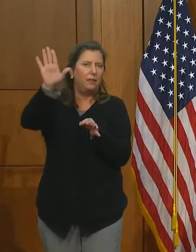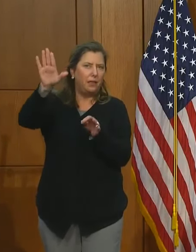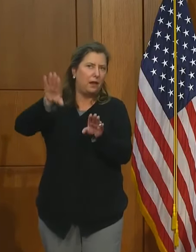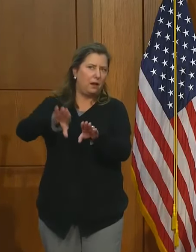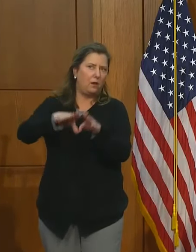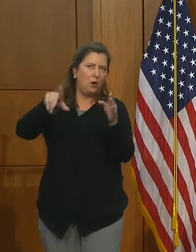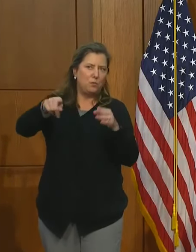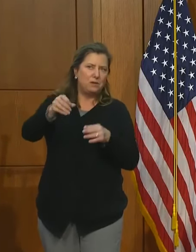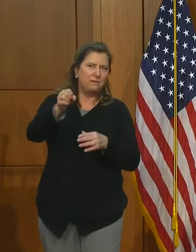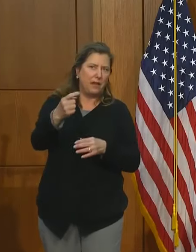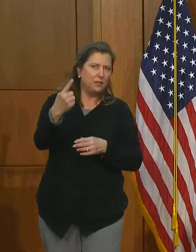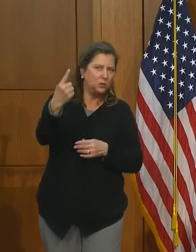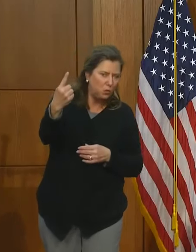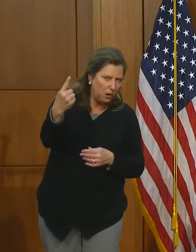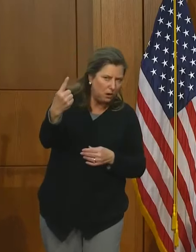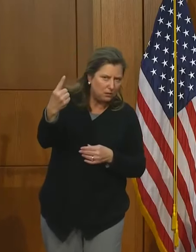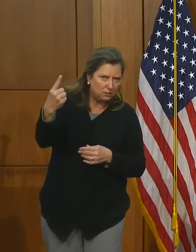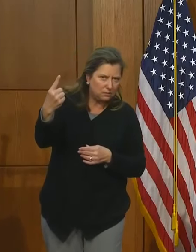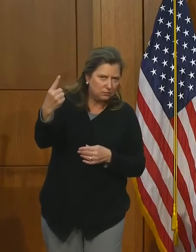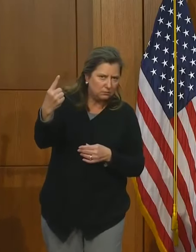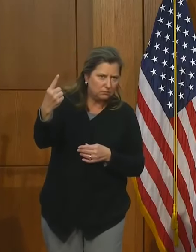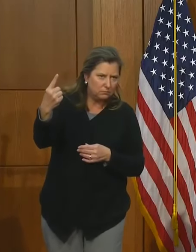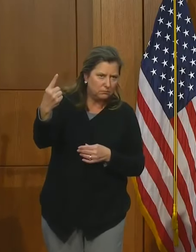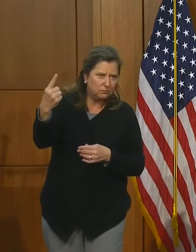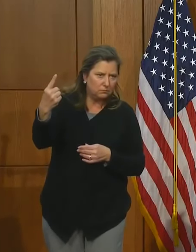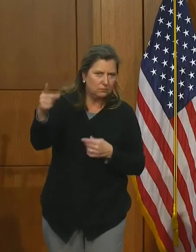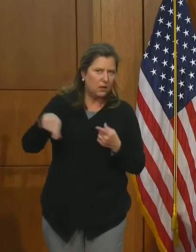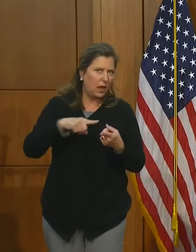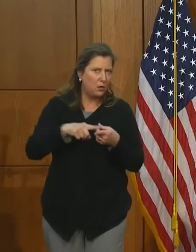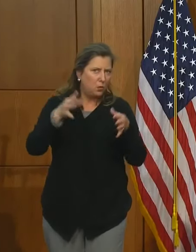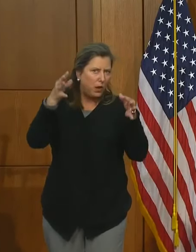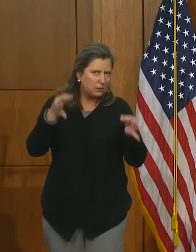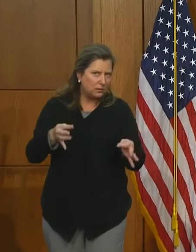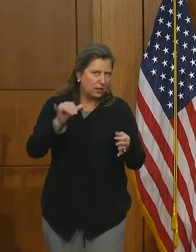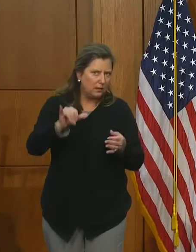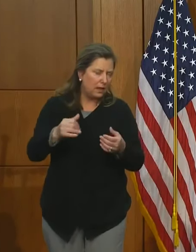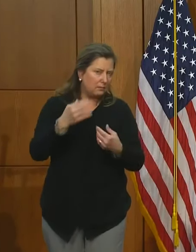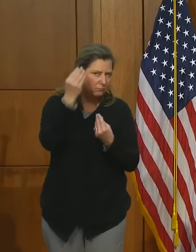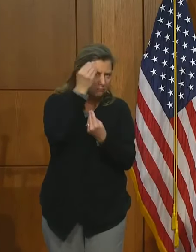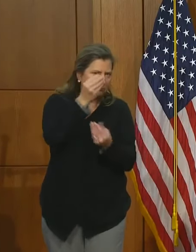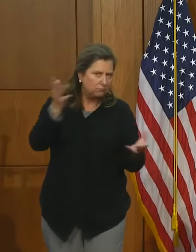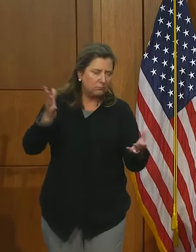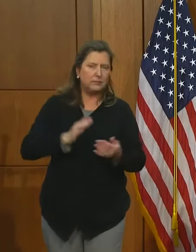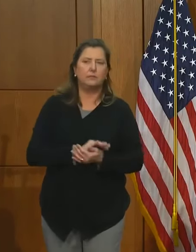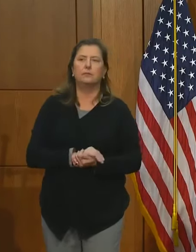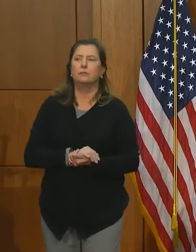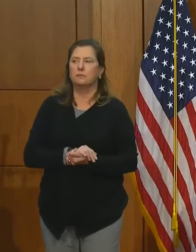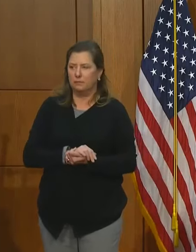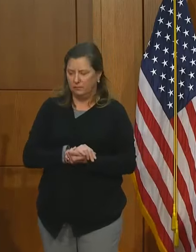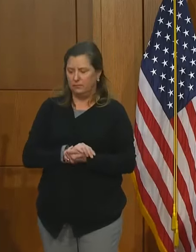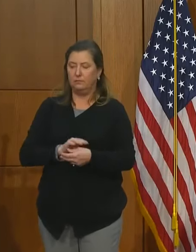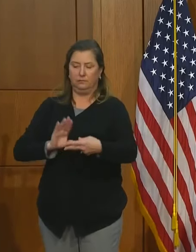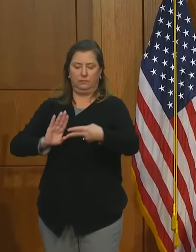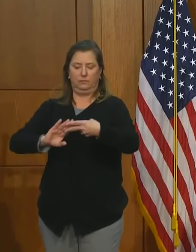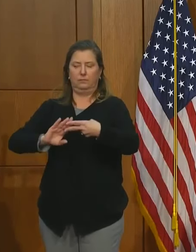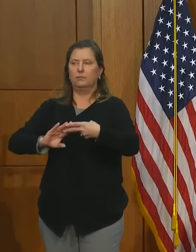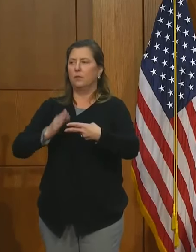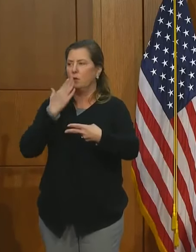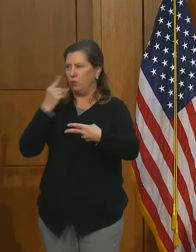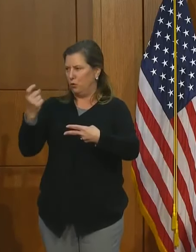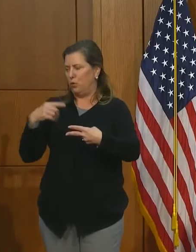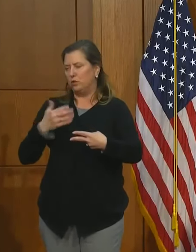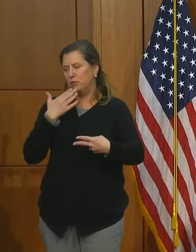phase one, and when you would make those plans public? two questions, Alan. I appreciate both of